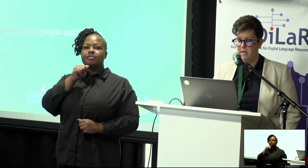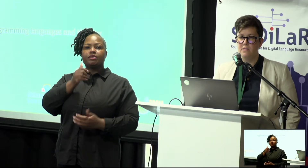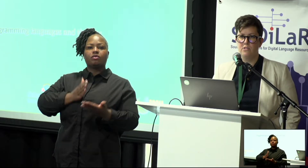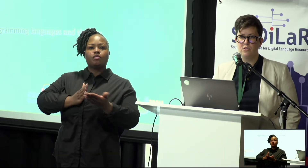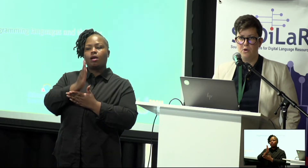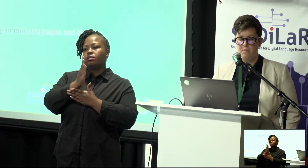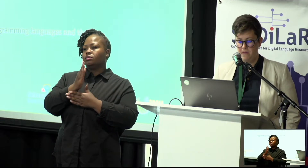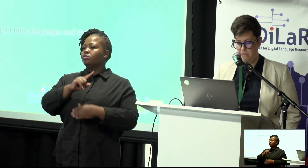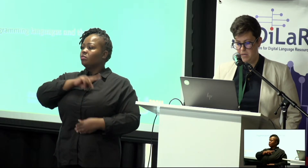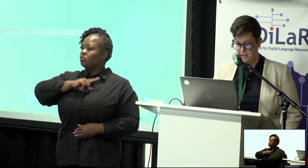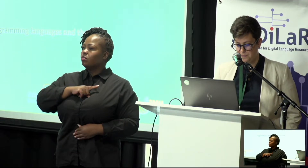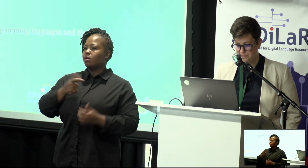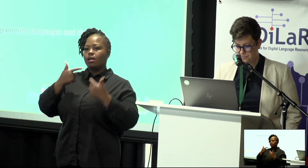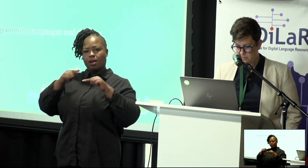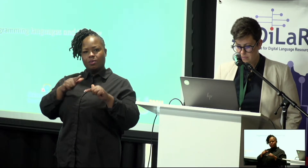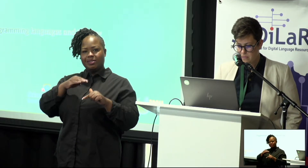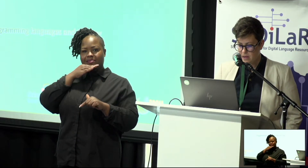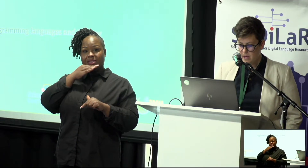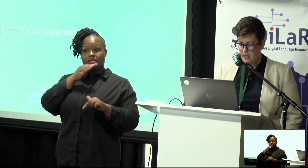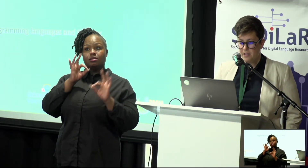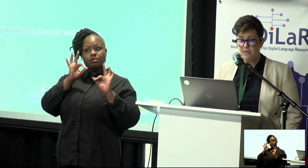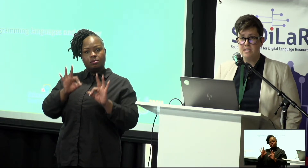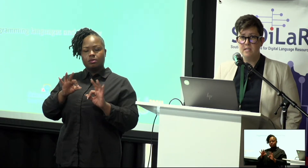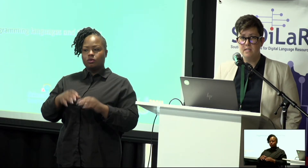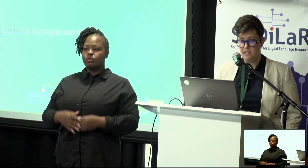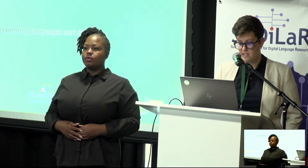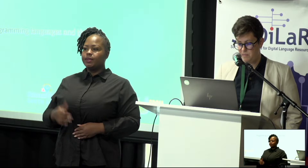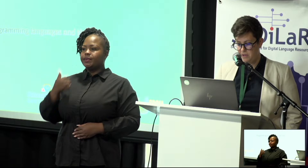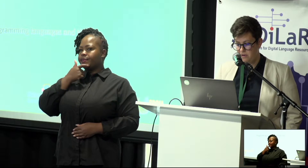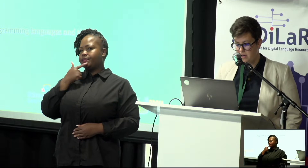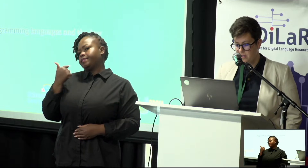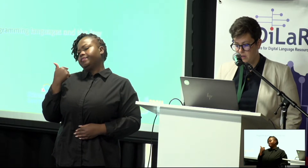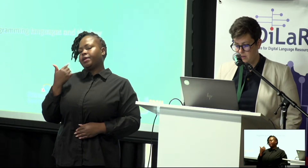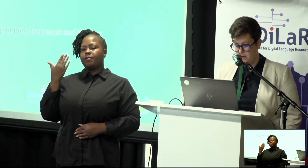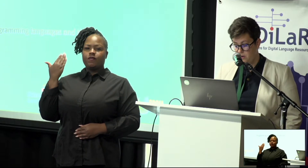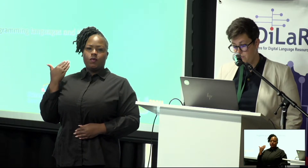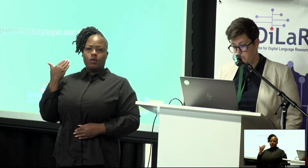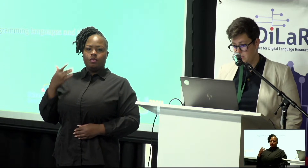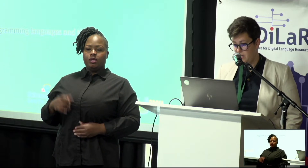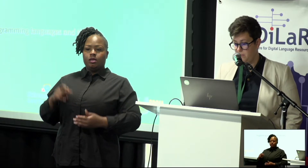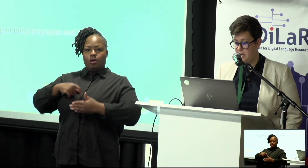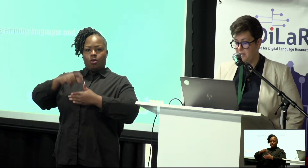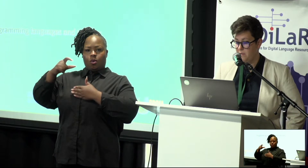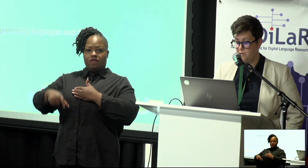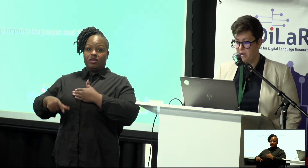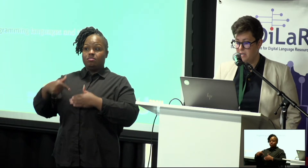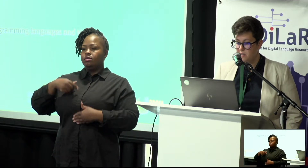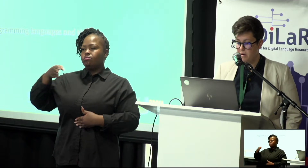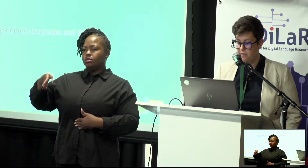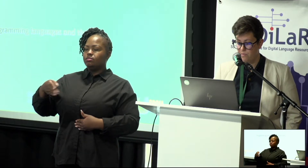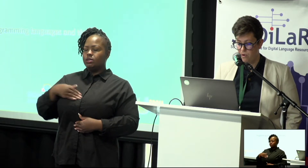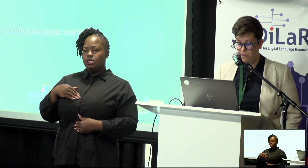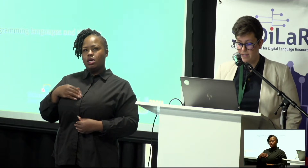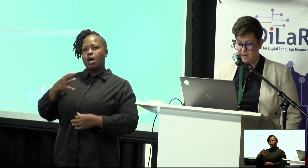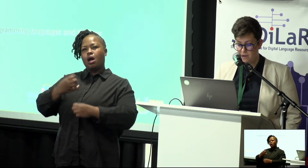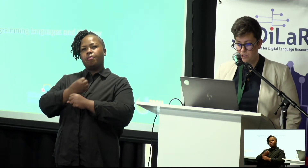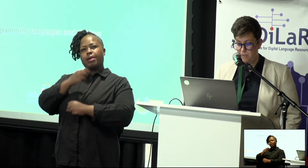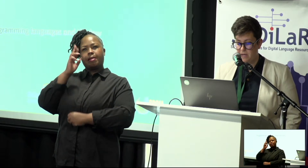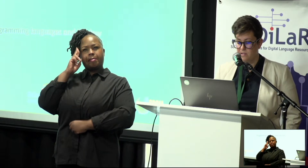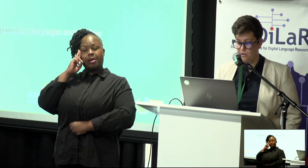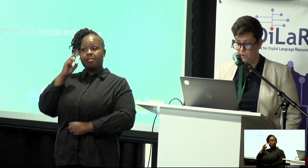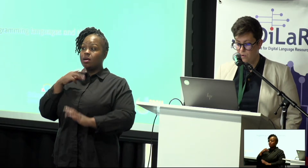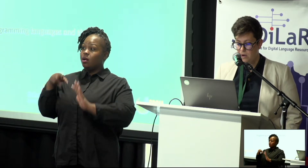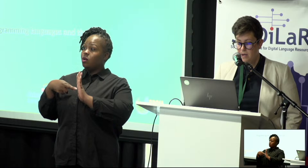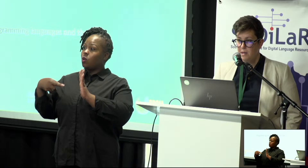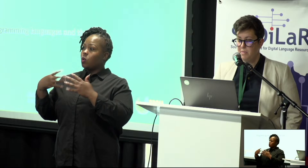language defines the scope and the meaning. At a recent interdisciplinary conference I was at, I was reminded about the role that